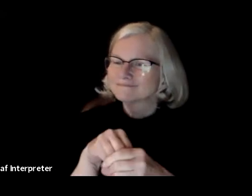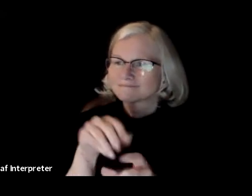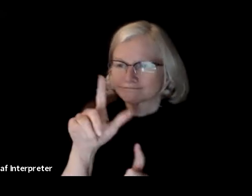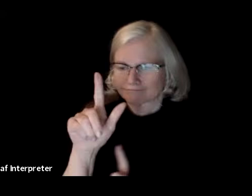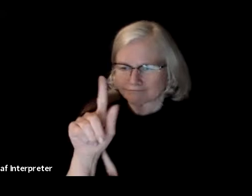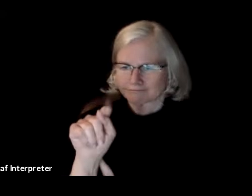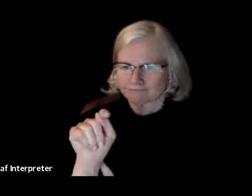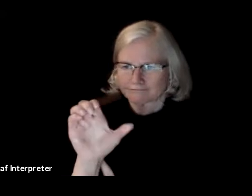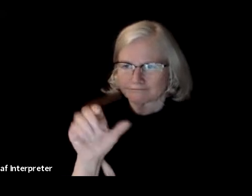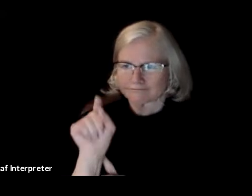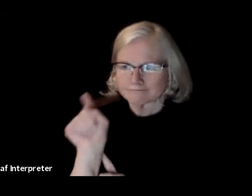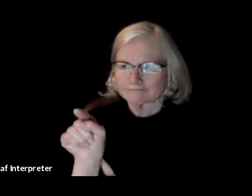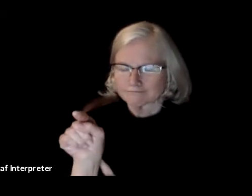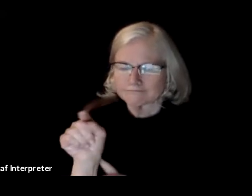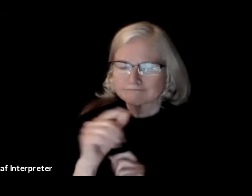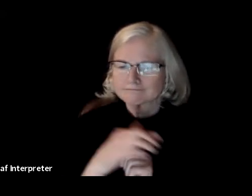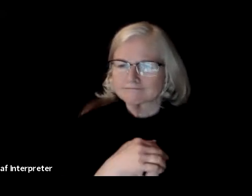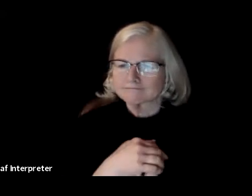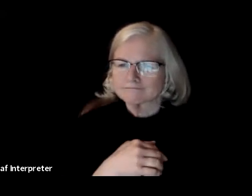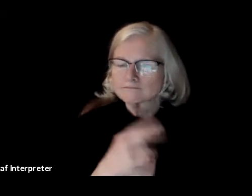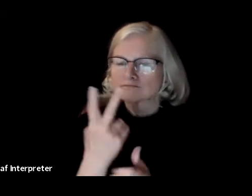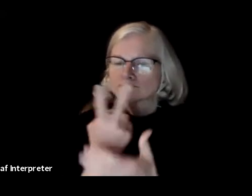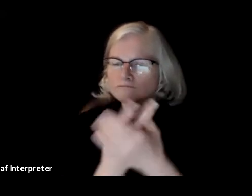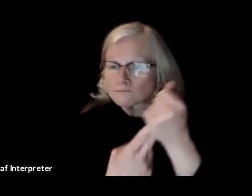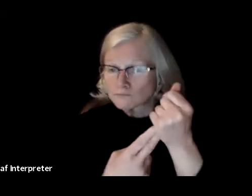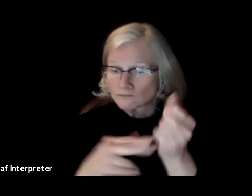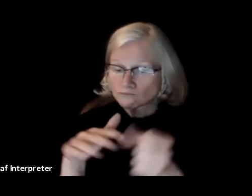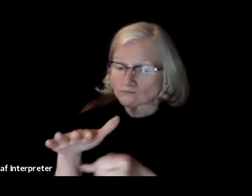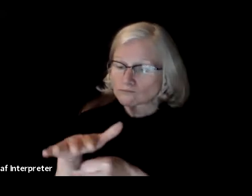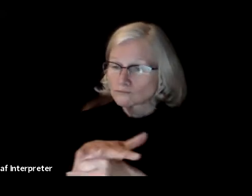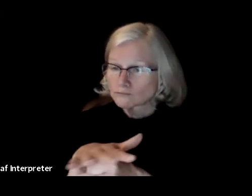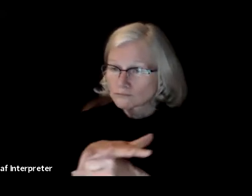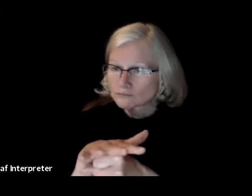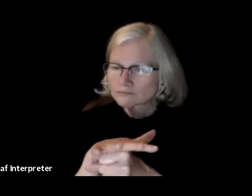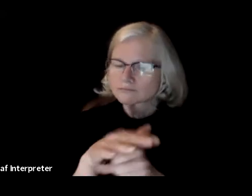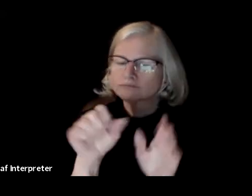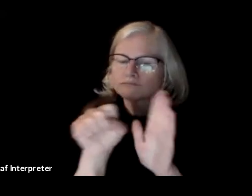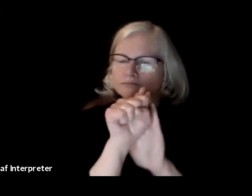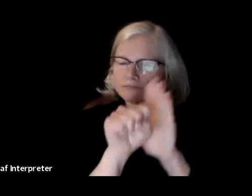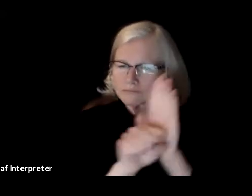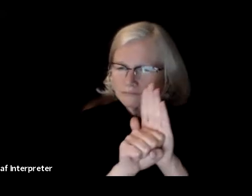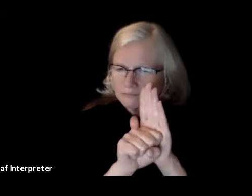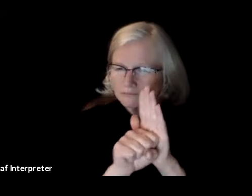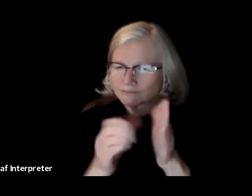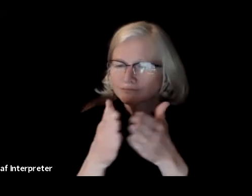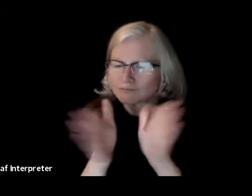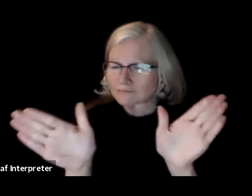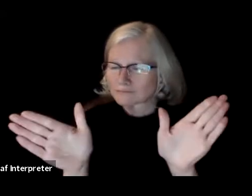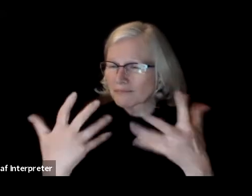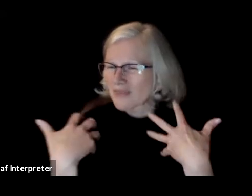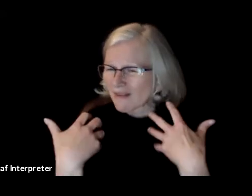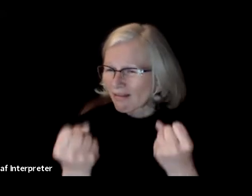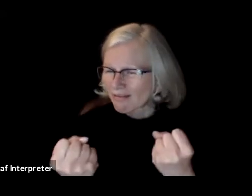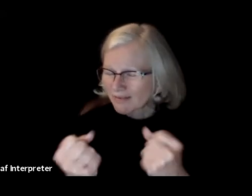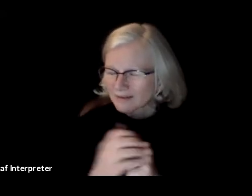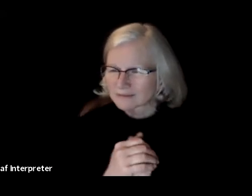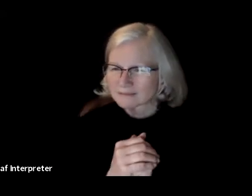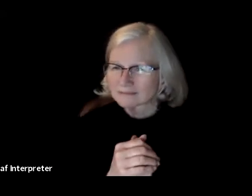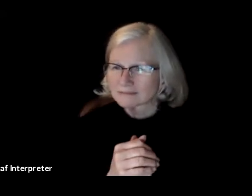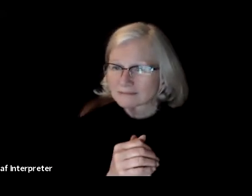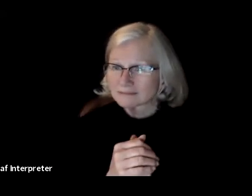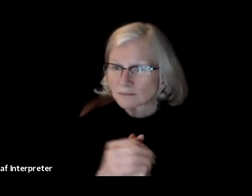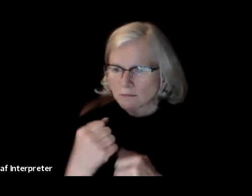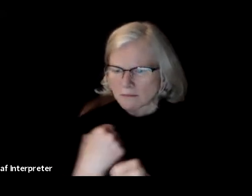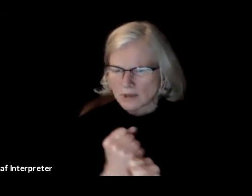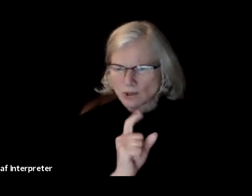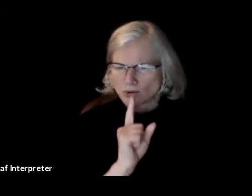state public health and our colleagues in human services to ensure that these facilities have the resources